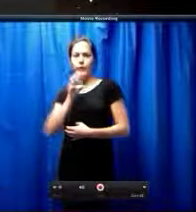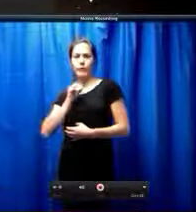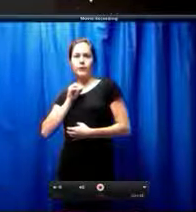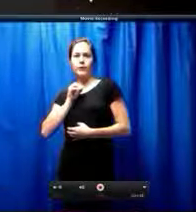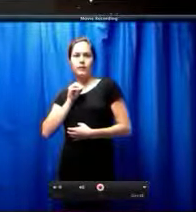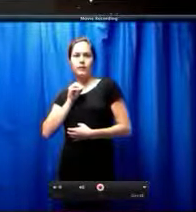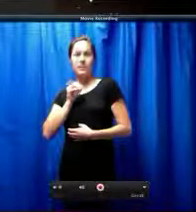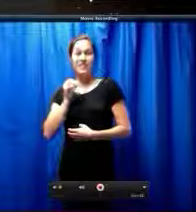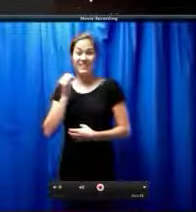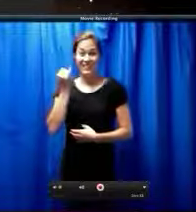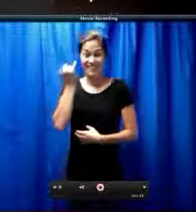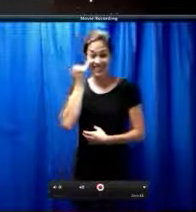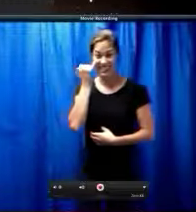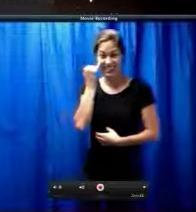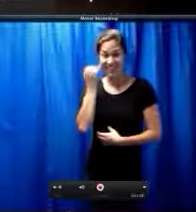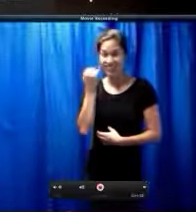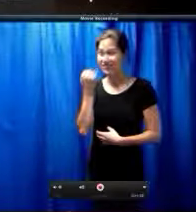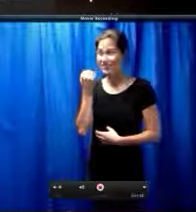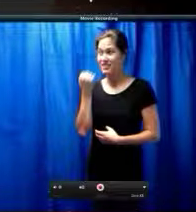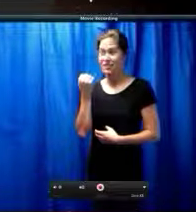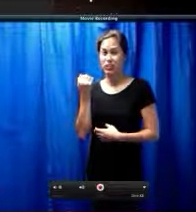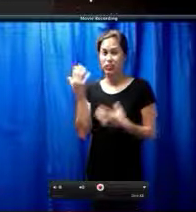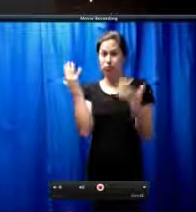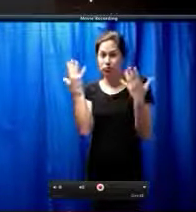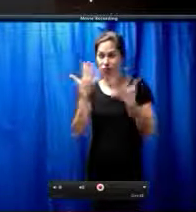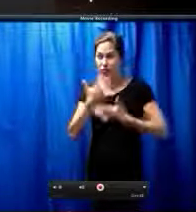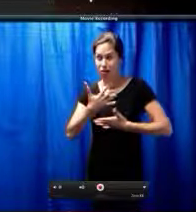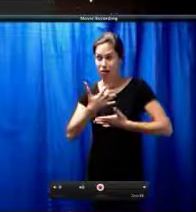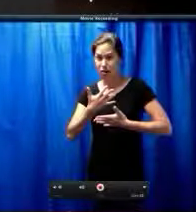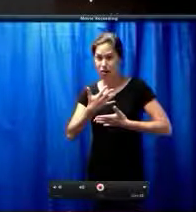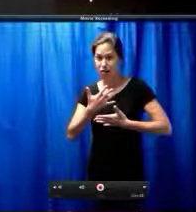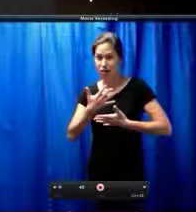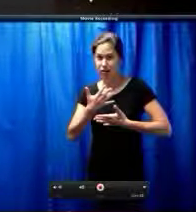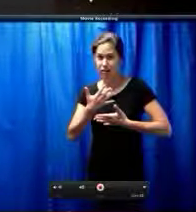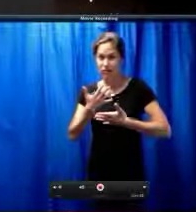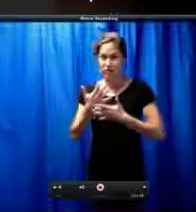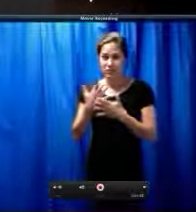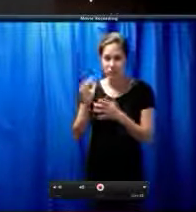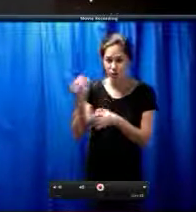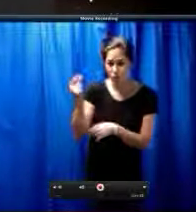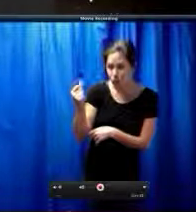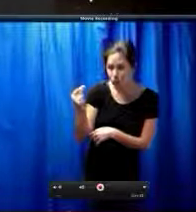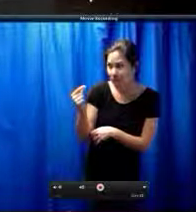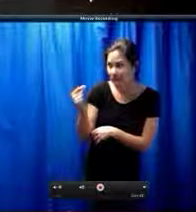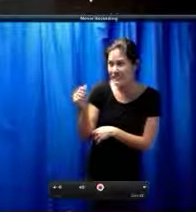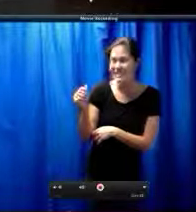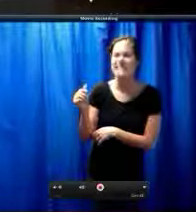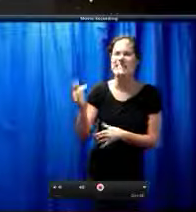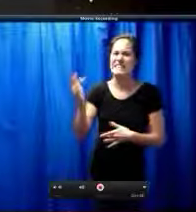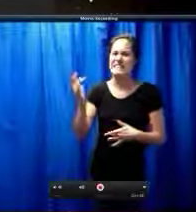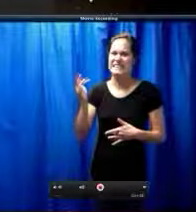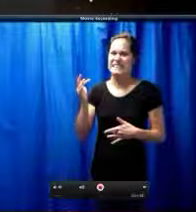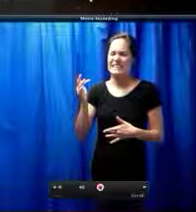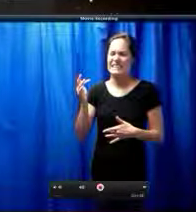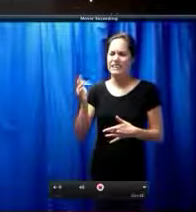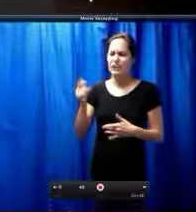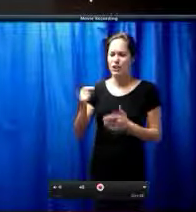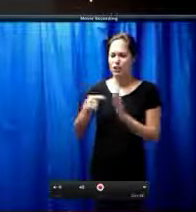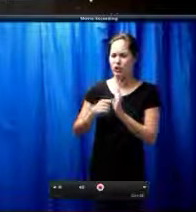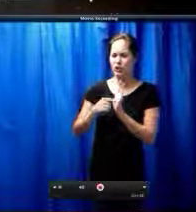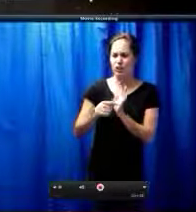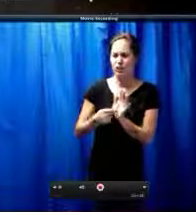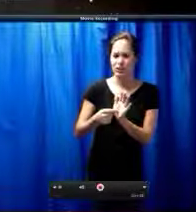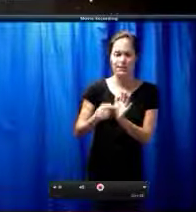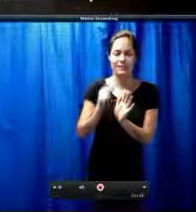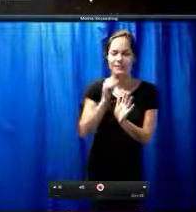that is dark like that, that doesn't necessarily tell us that it's cancer, but what it does tell us is that there's something not okay there. We need to check